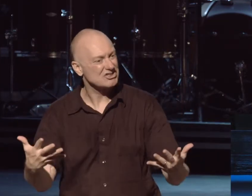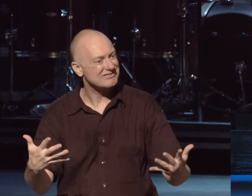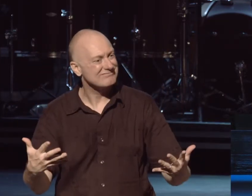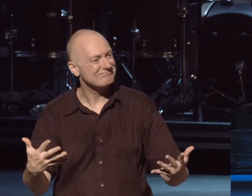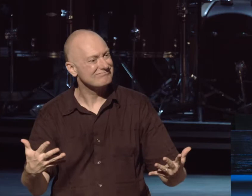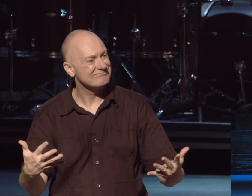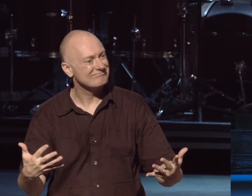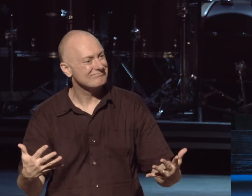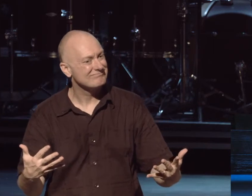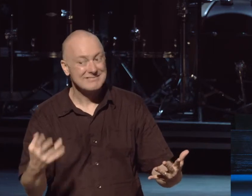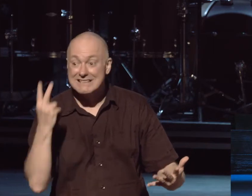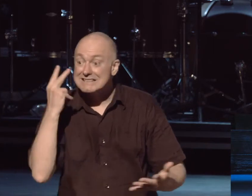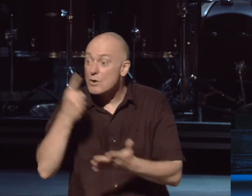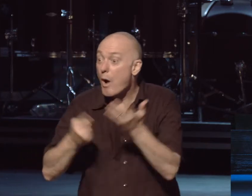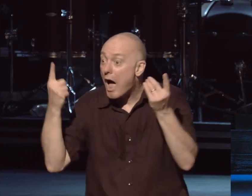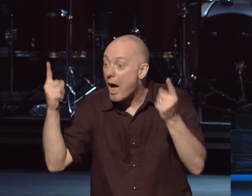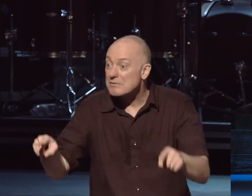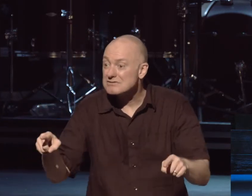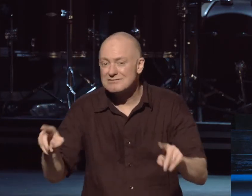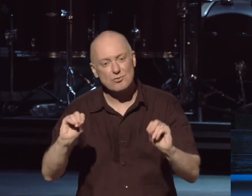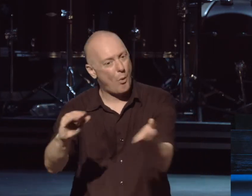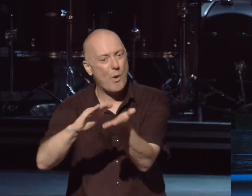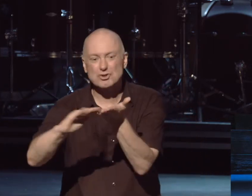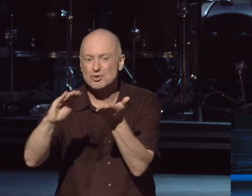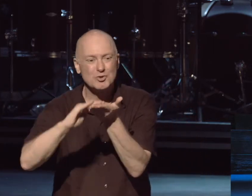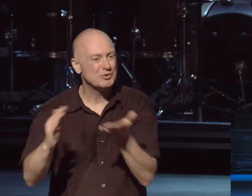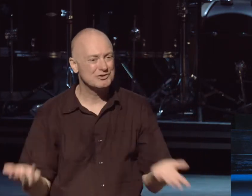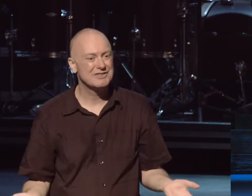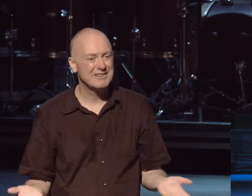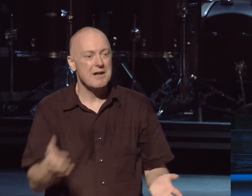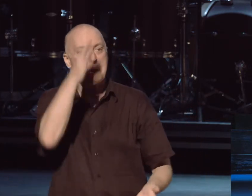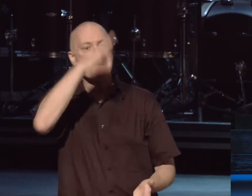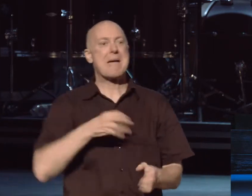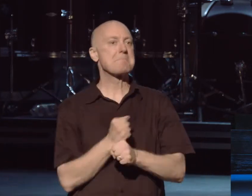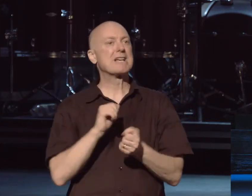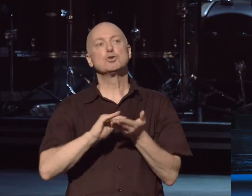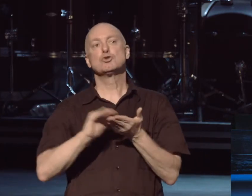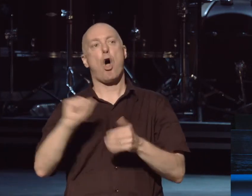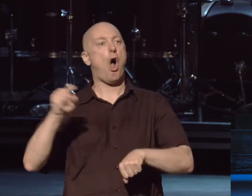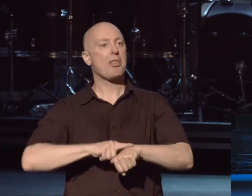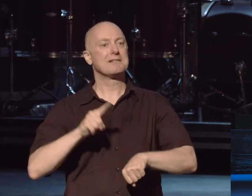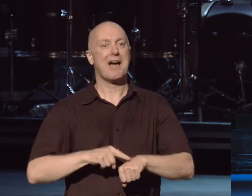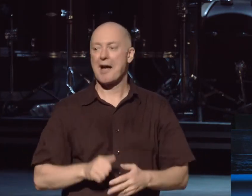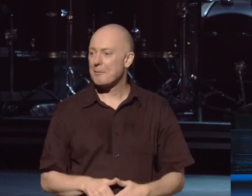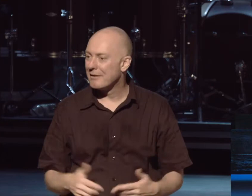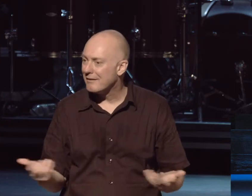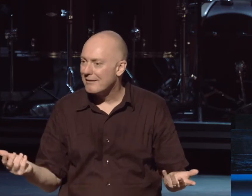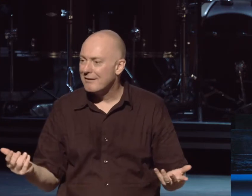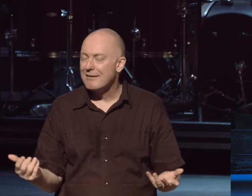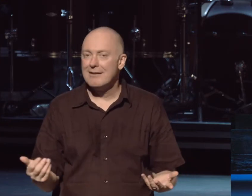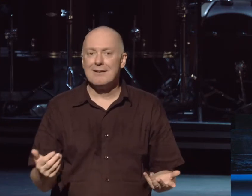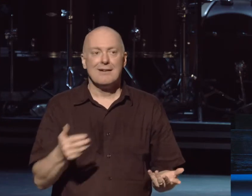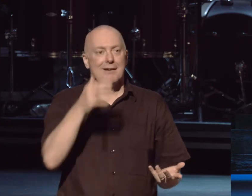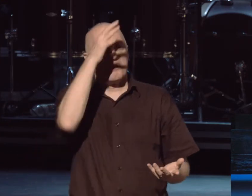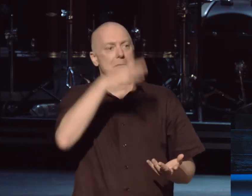Again, see what happens here? No excuses. Man, we make excuses. No rationalization. Man, we